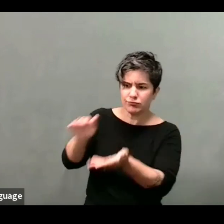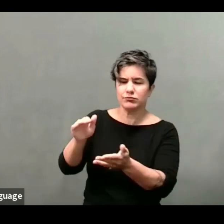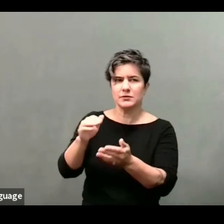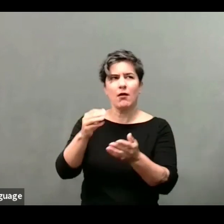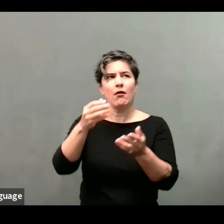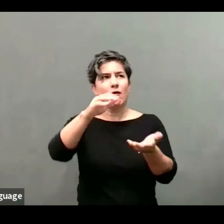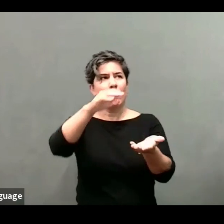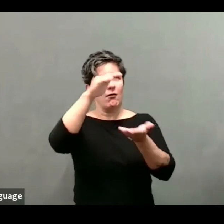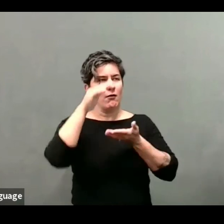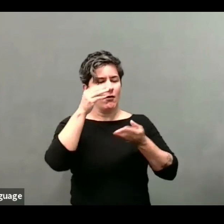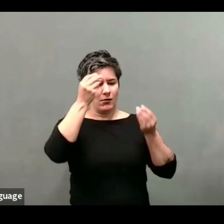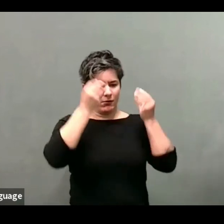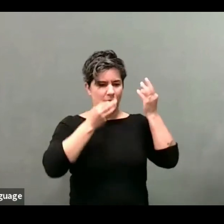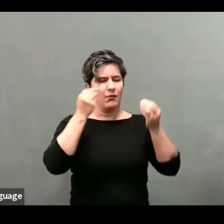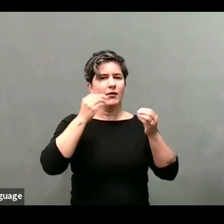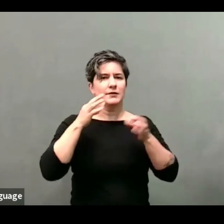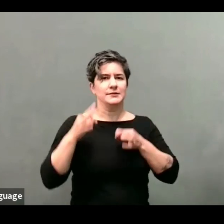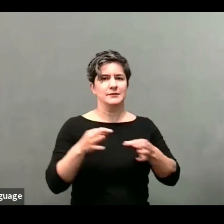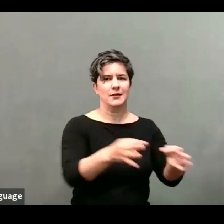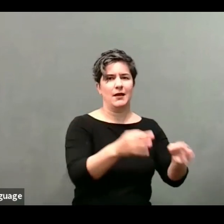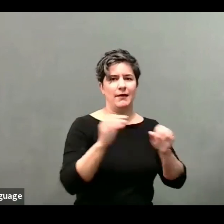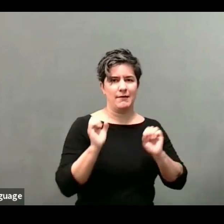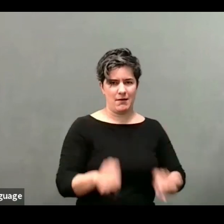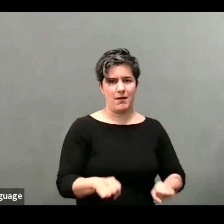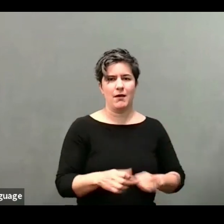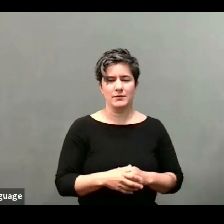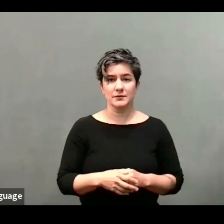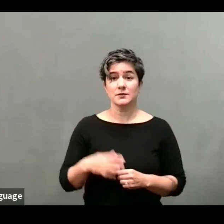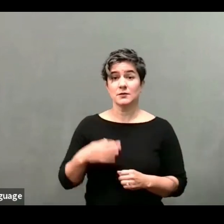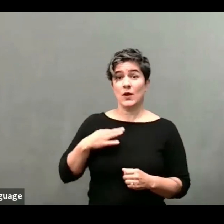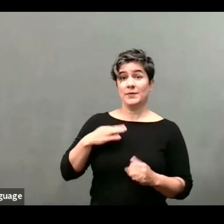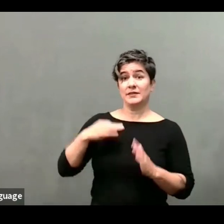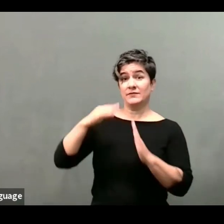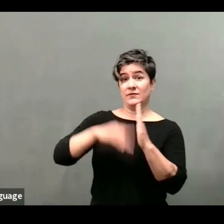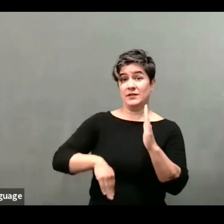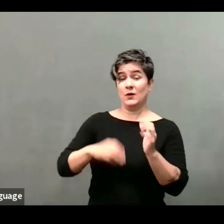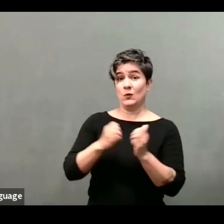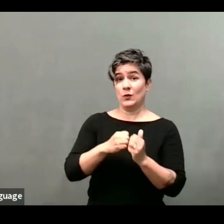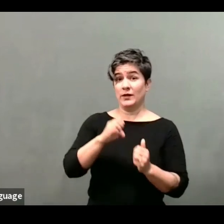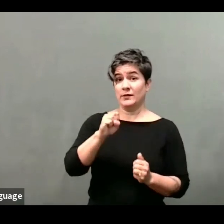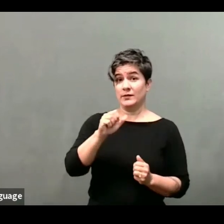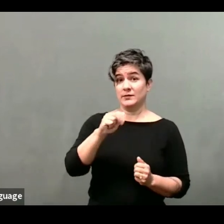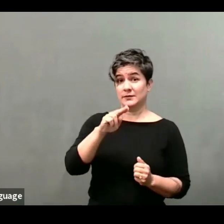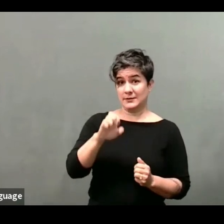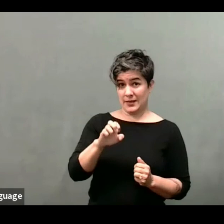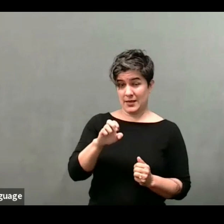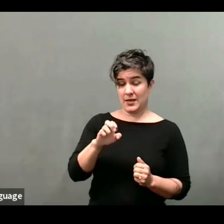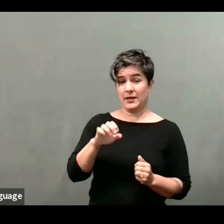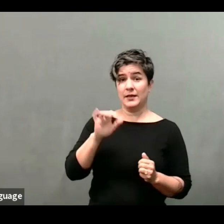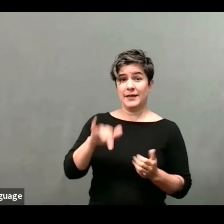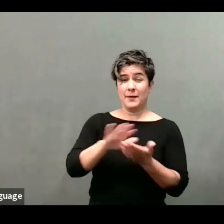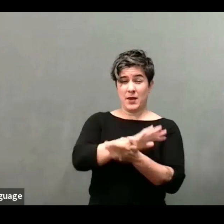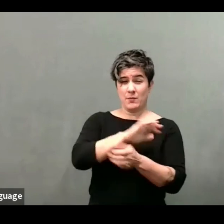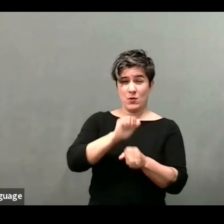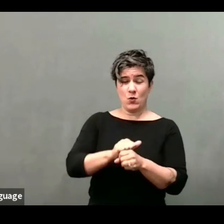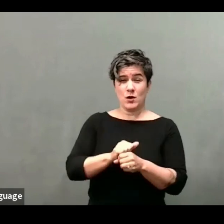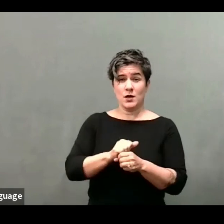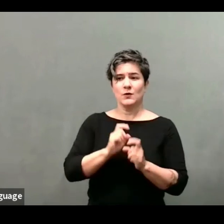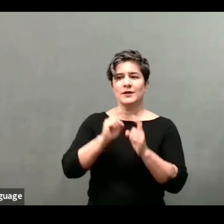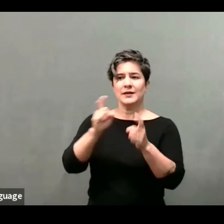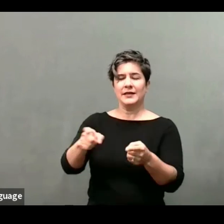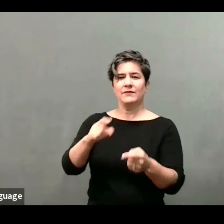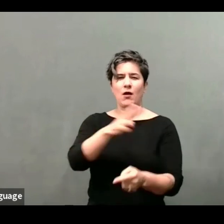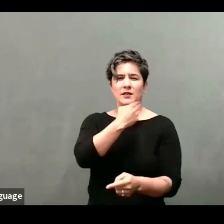Now, after the patient fills out that application with the SANE will then get that application to the hospital's